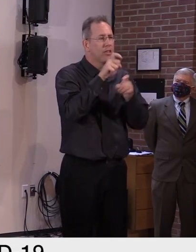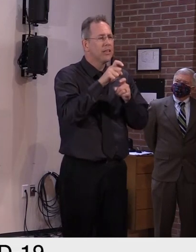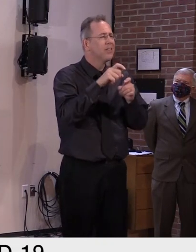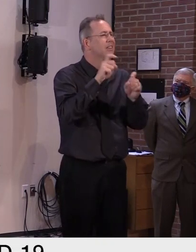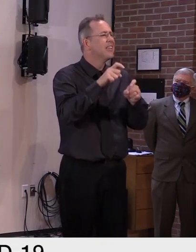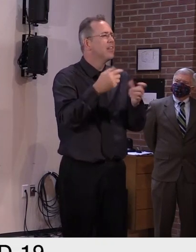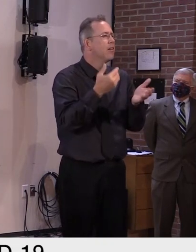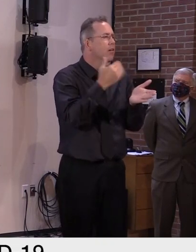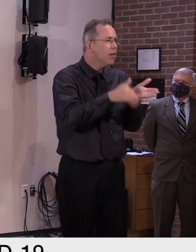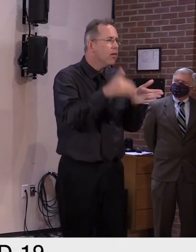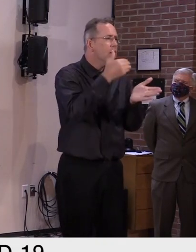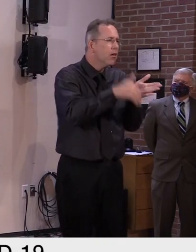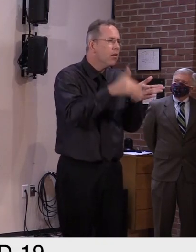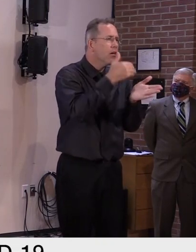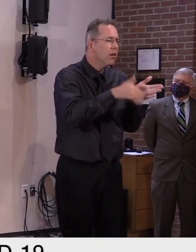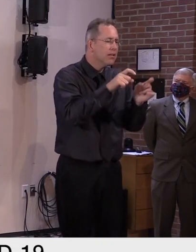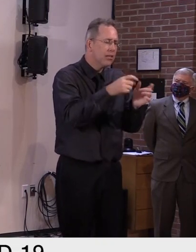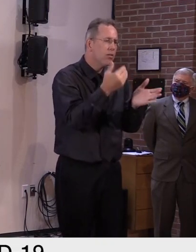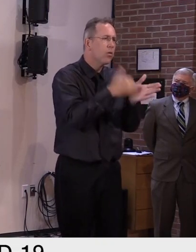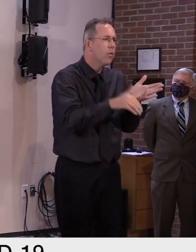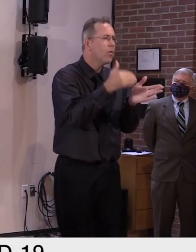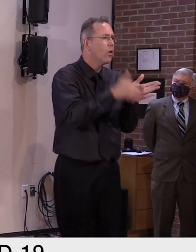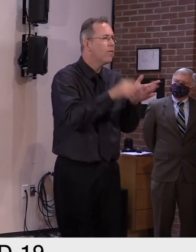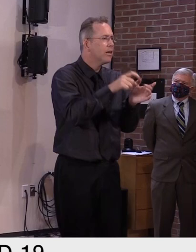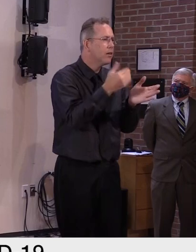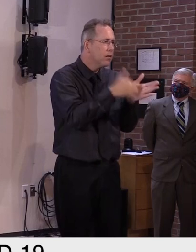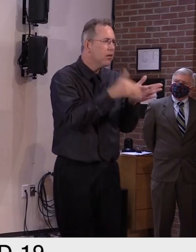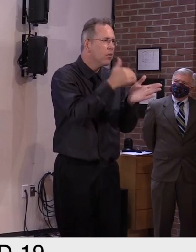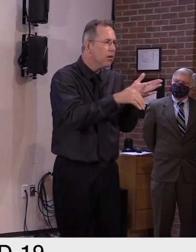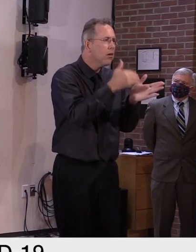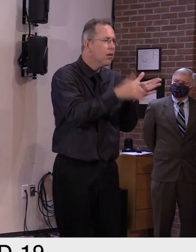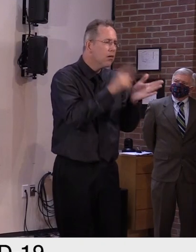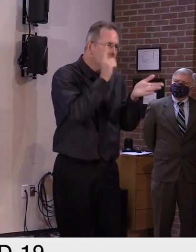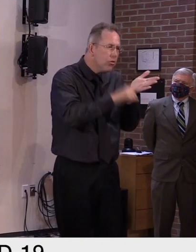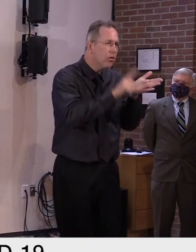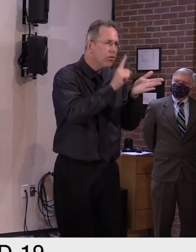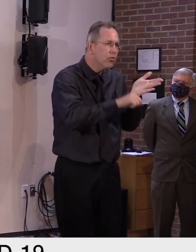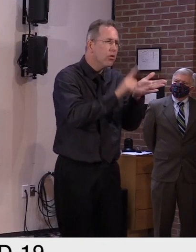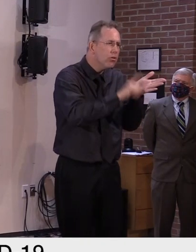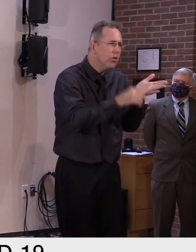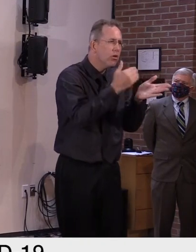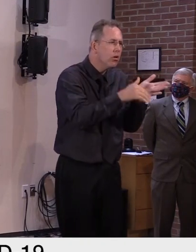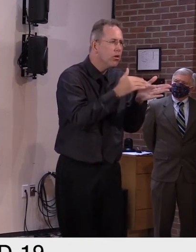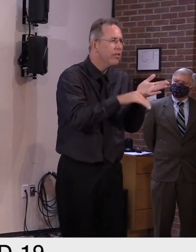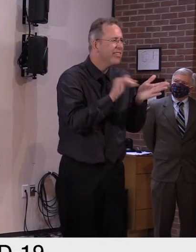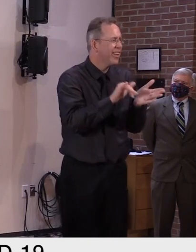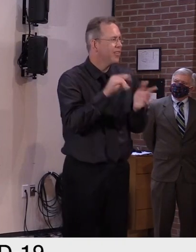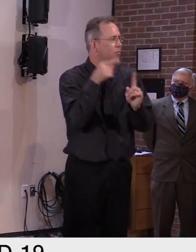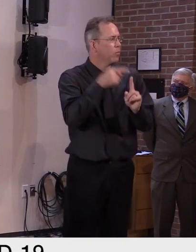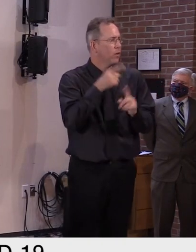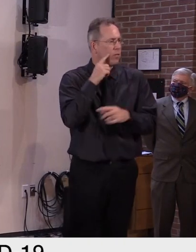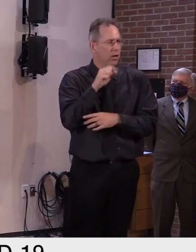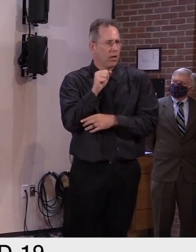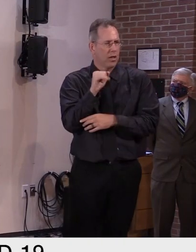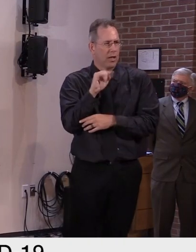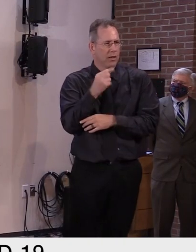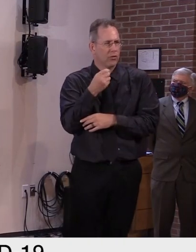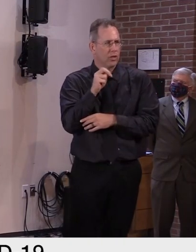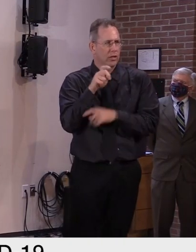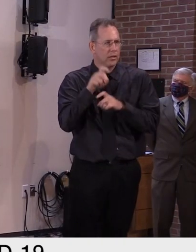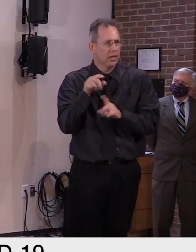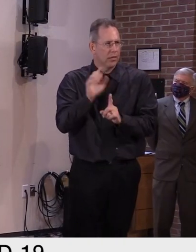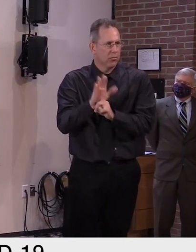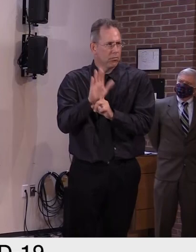this surveillance type of testing. Requires multiple testing on a weekly basis to get some sort of rhythm and some sort of